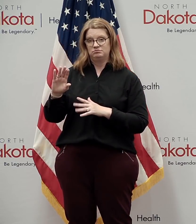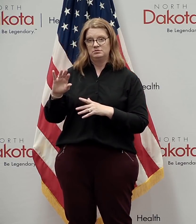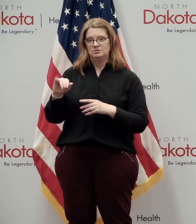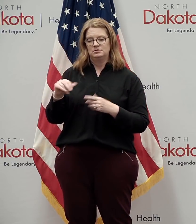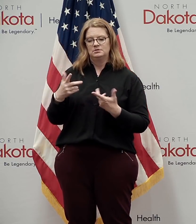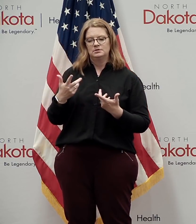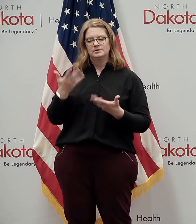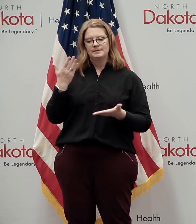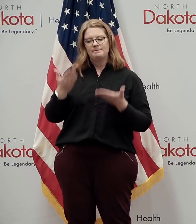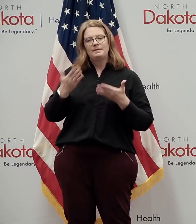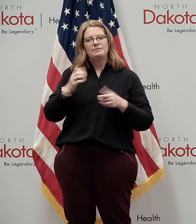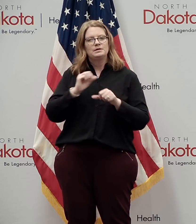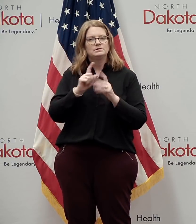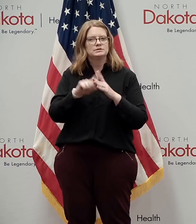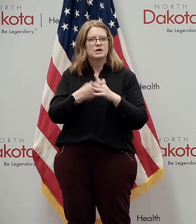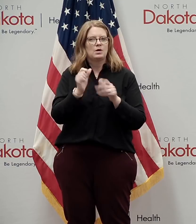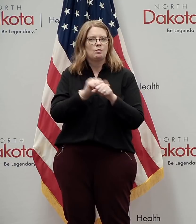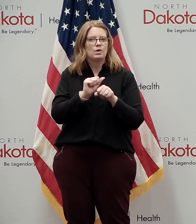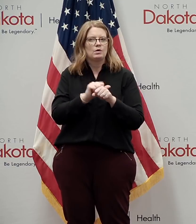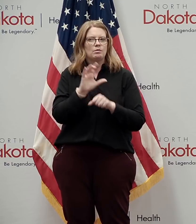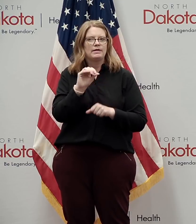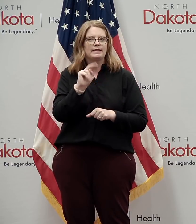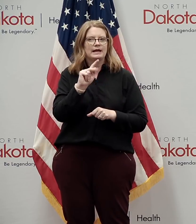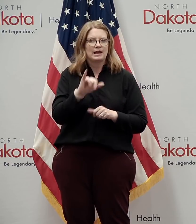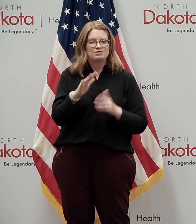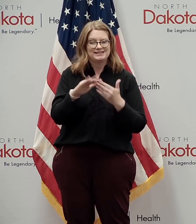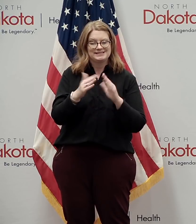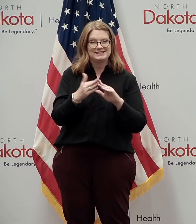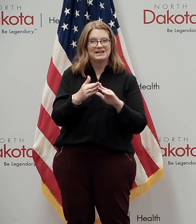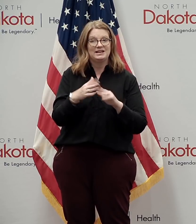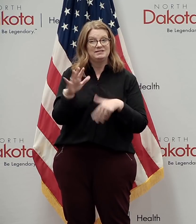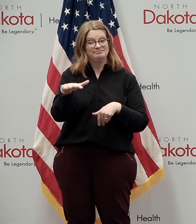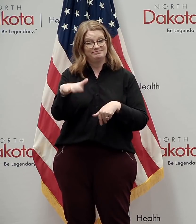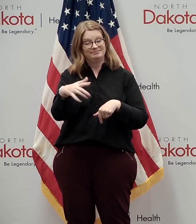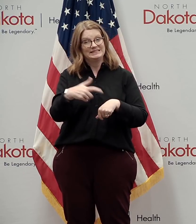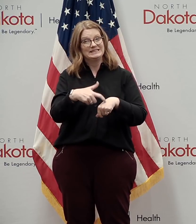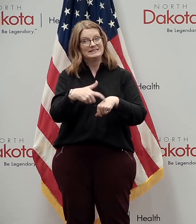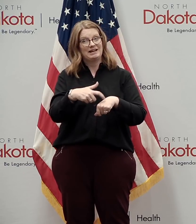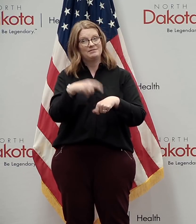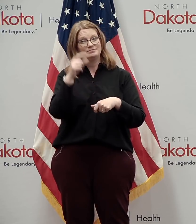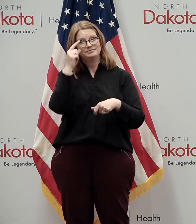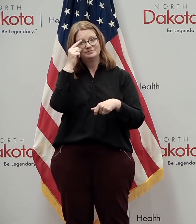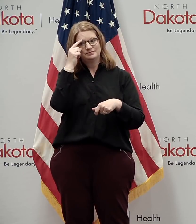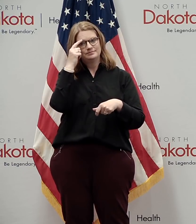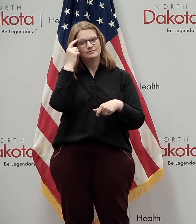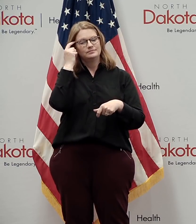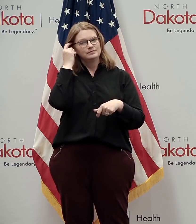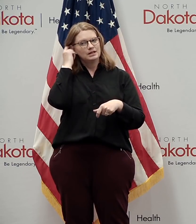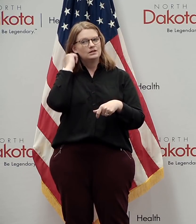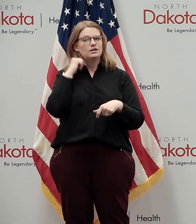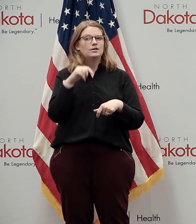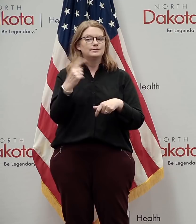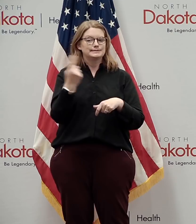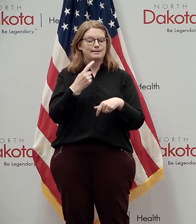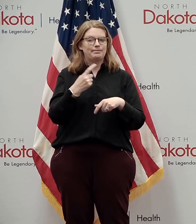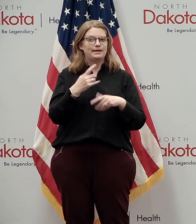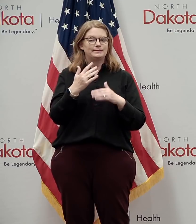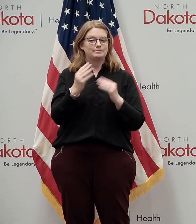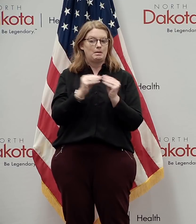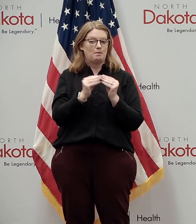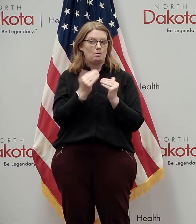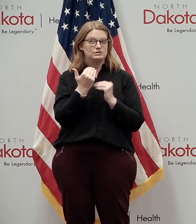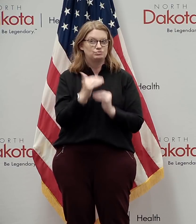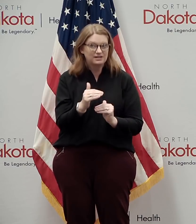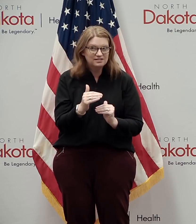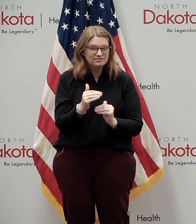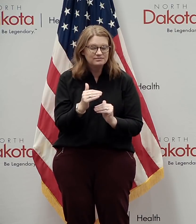might start working with county officials and city officials and saying, hey, is it time to think about, rolling something back? Or is it,